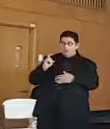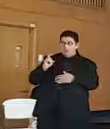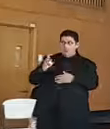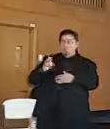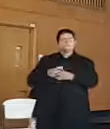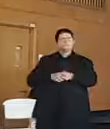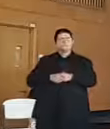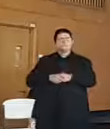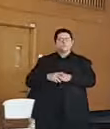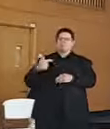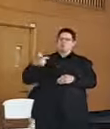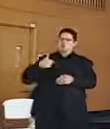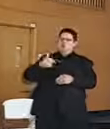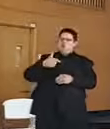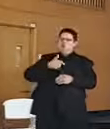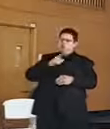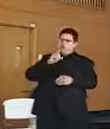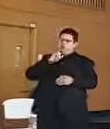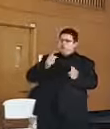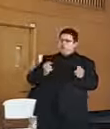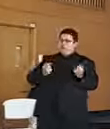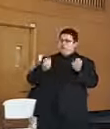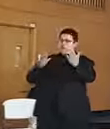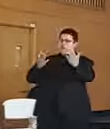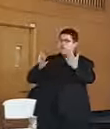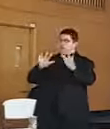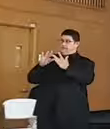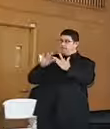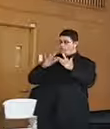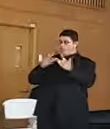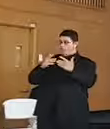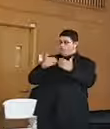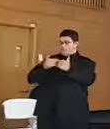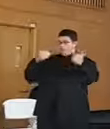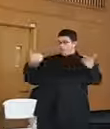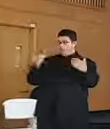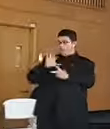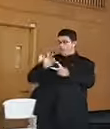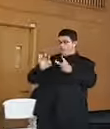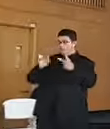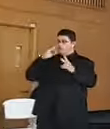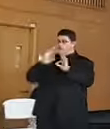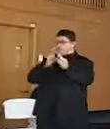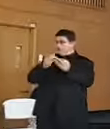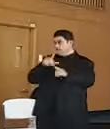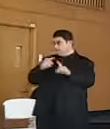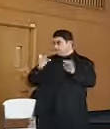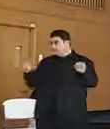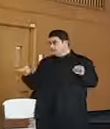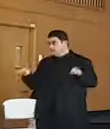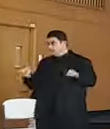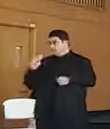Well, we certainly would recommend a virtual option for families whenever possible. And St. Louis County